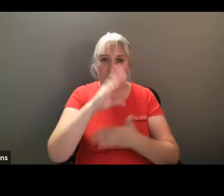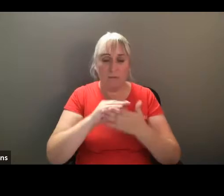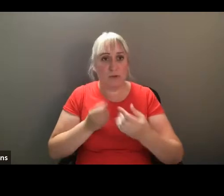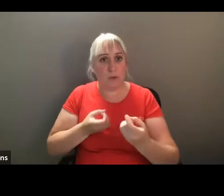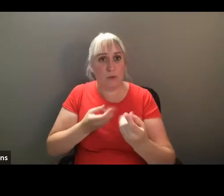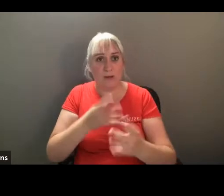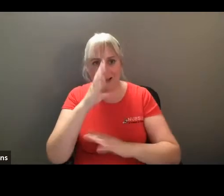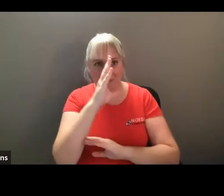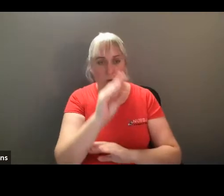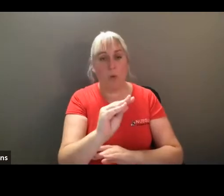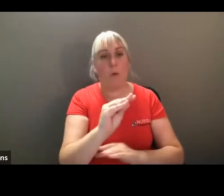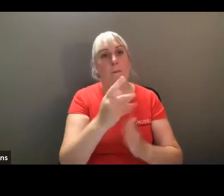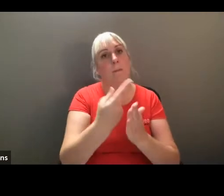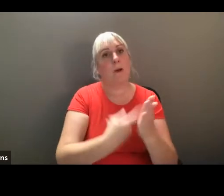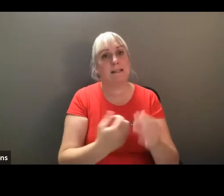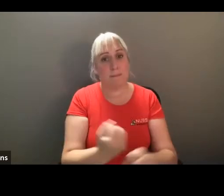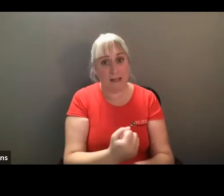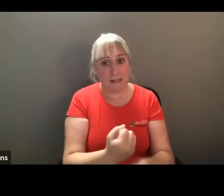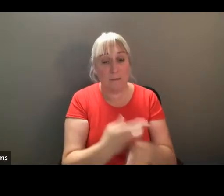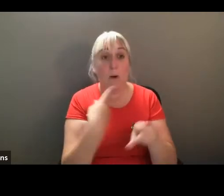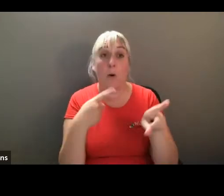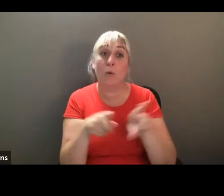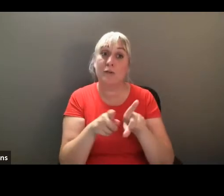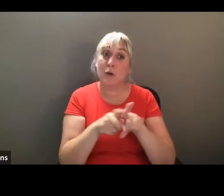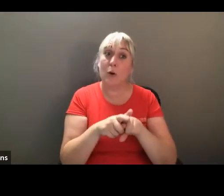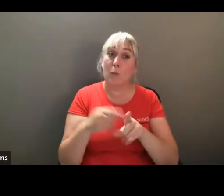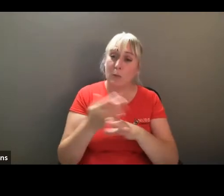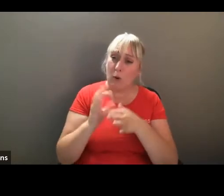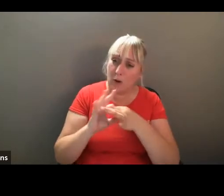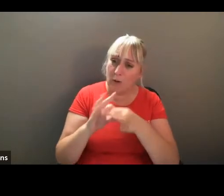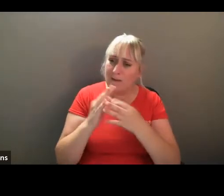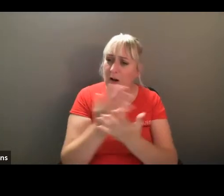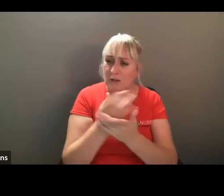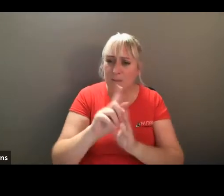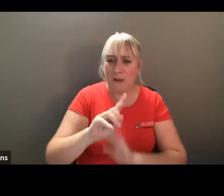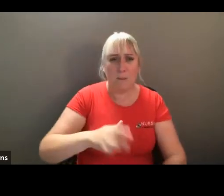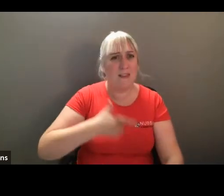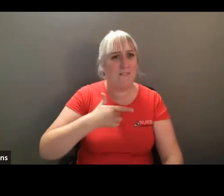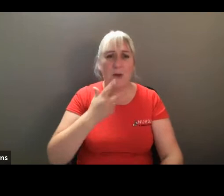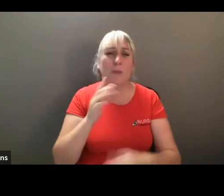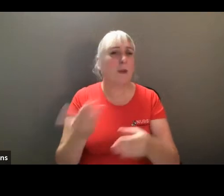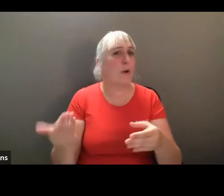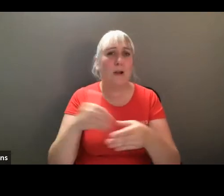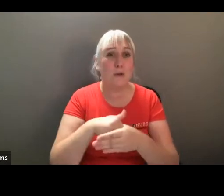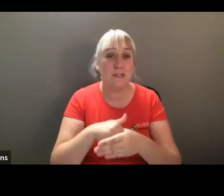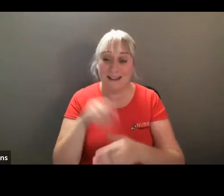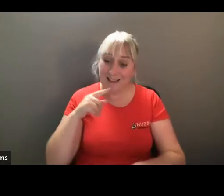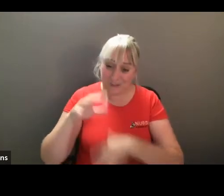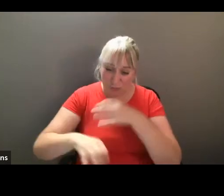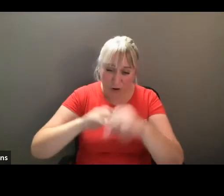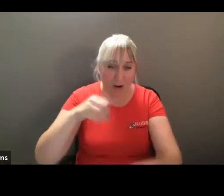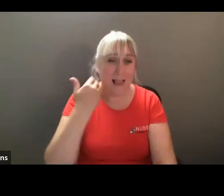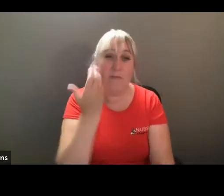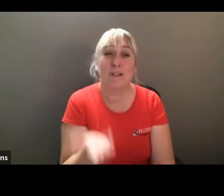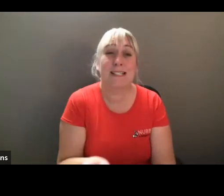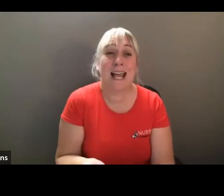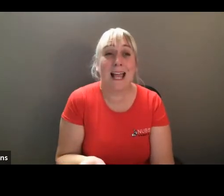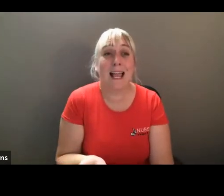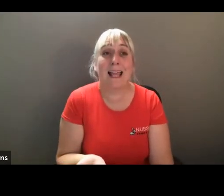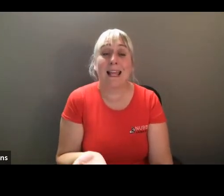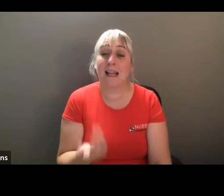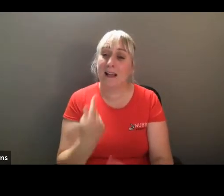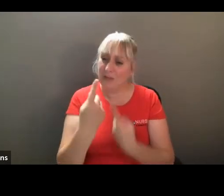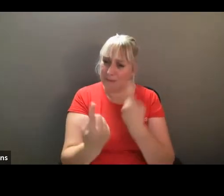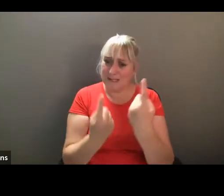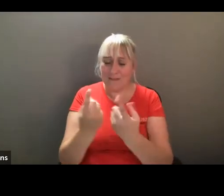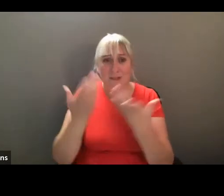with a number of people who feel left behind, feel frustrated, are struggling on a daily basis and don't know where